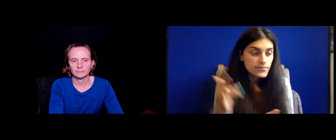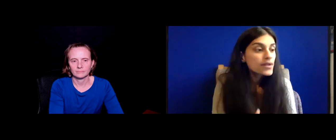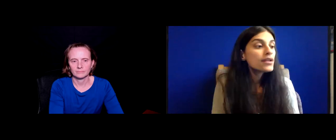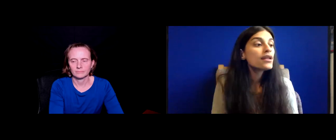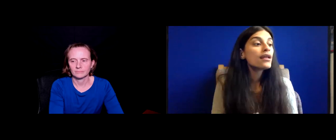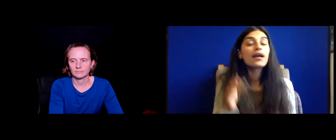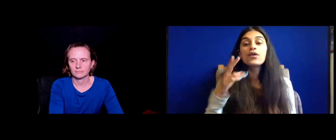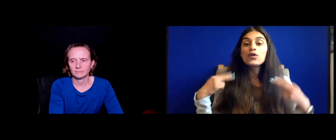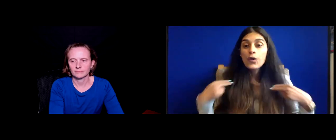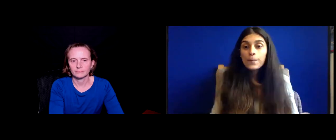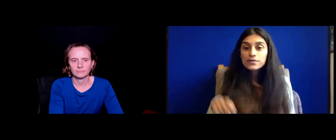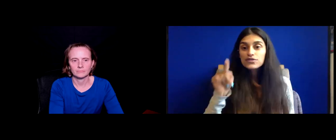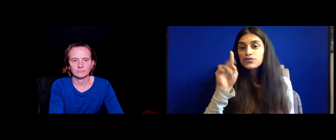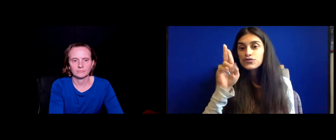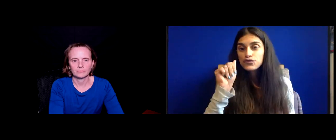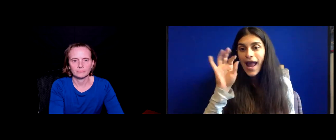exploitation,